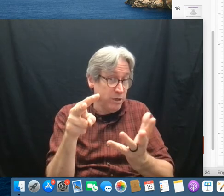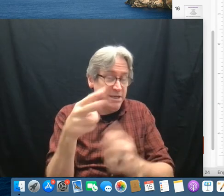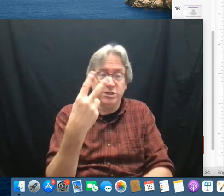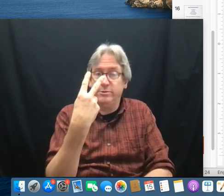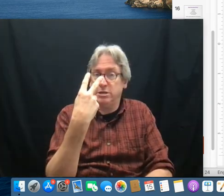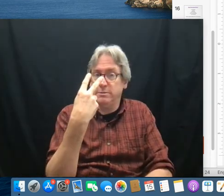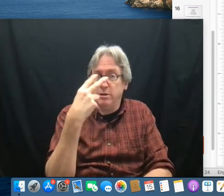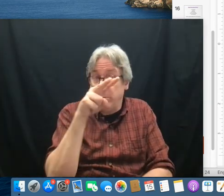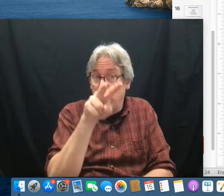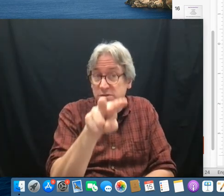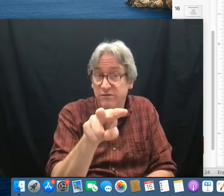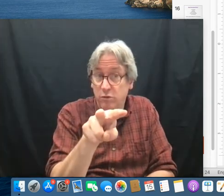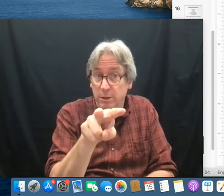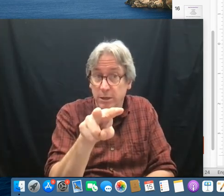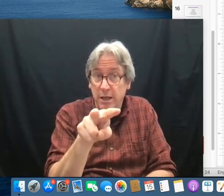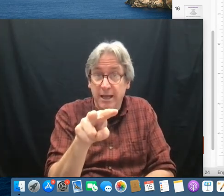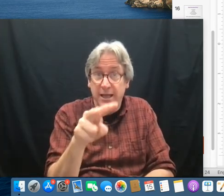I saw that movie.